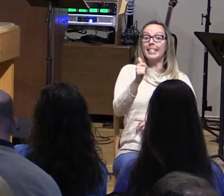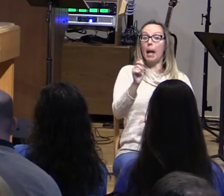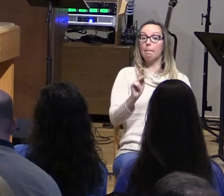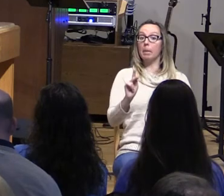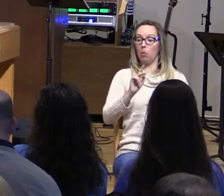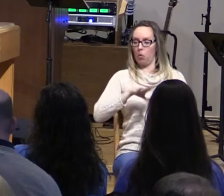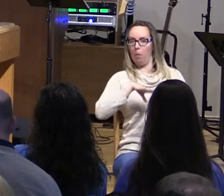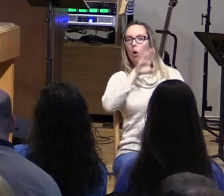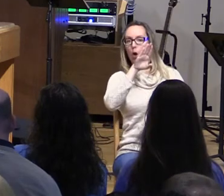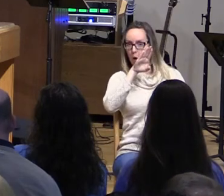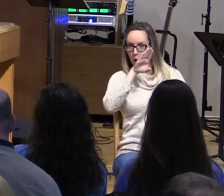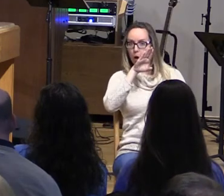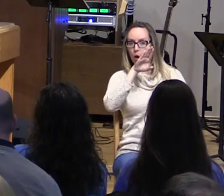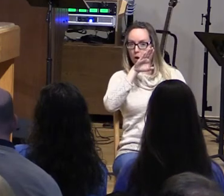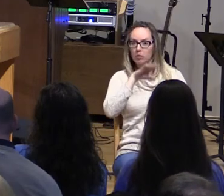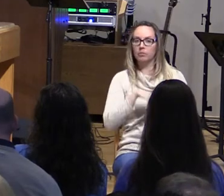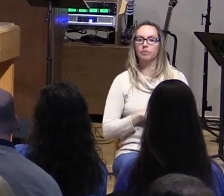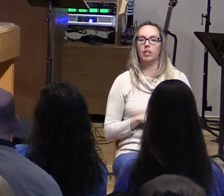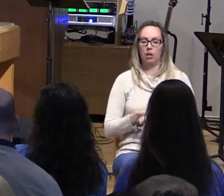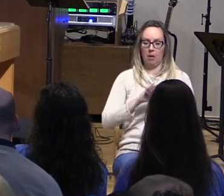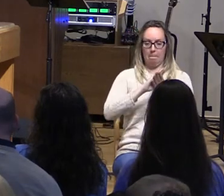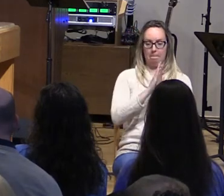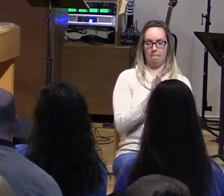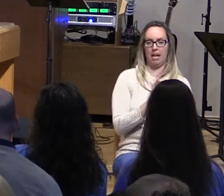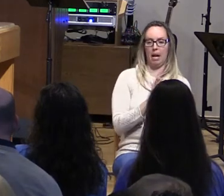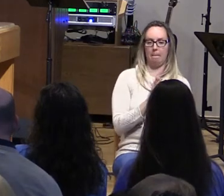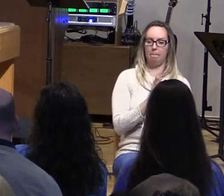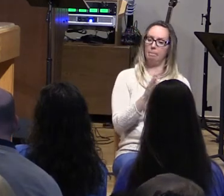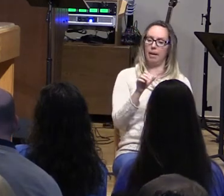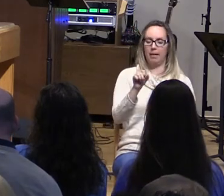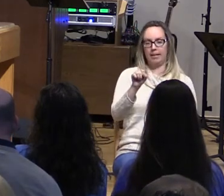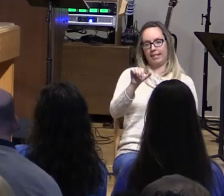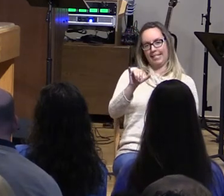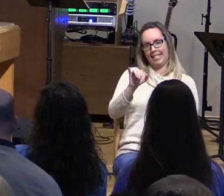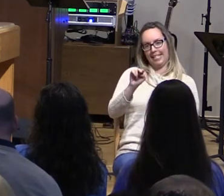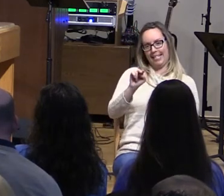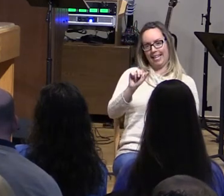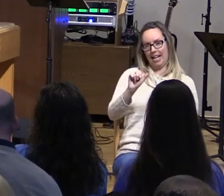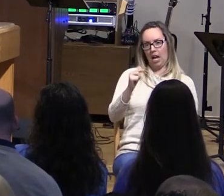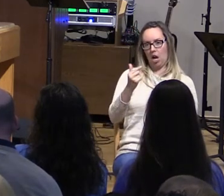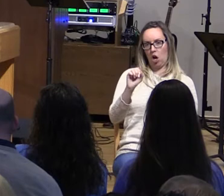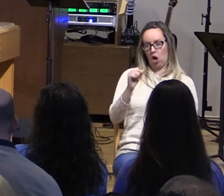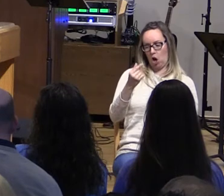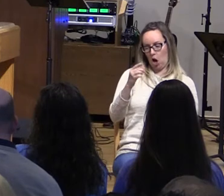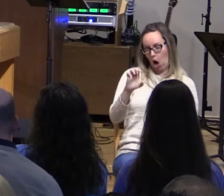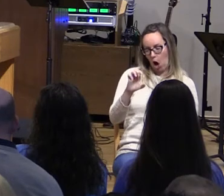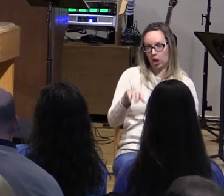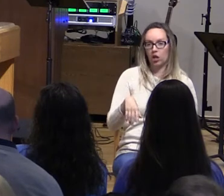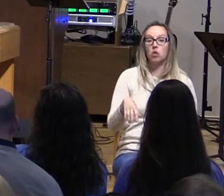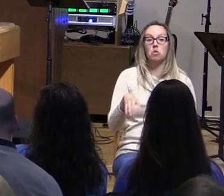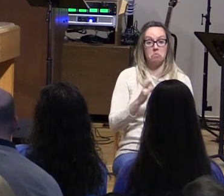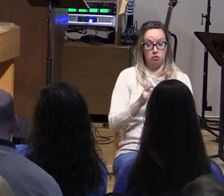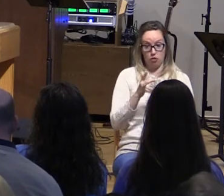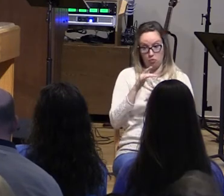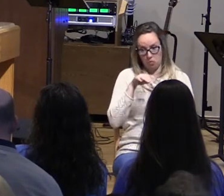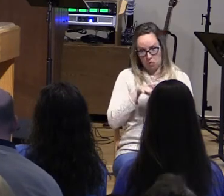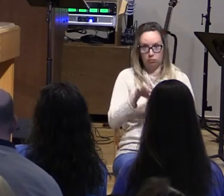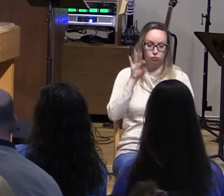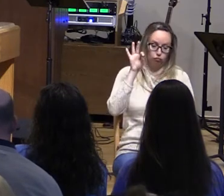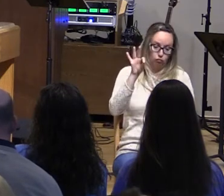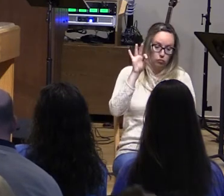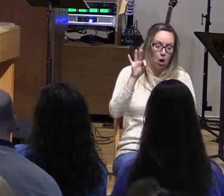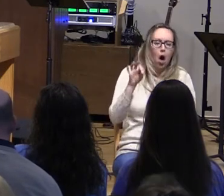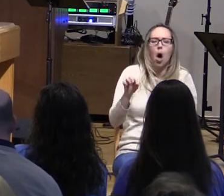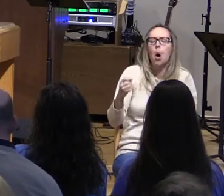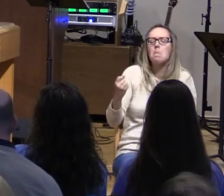people, they would turn their home into this synagogue. And so Jesus was going into these places and preaching, and there's plenty of teachers who